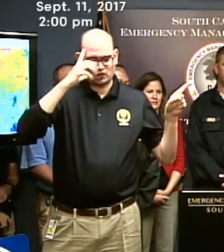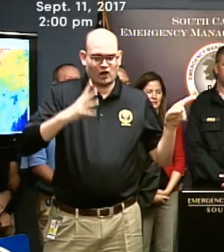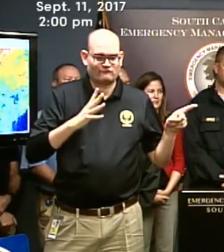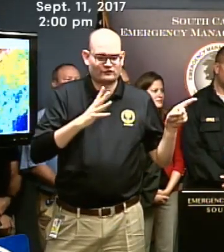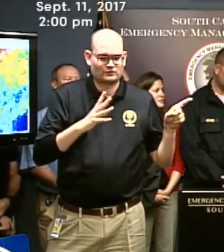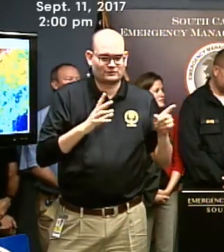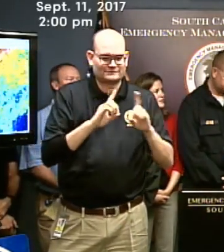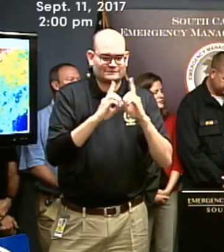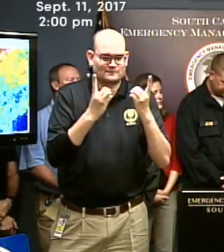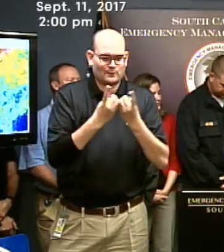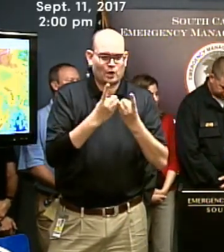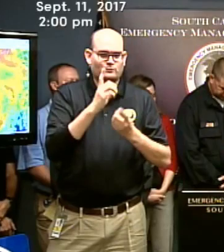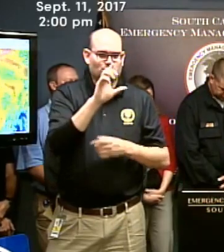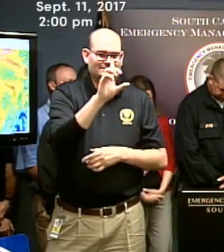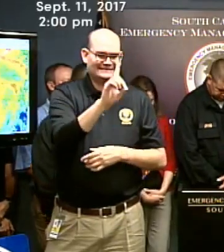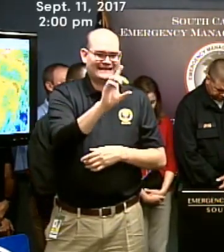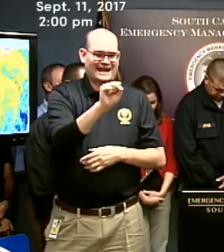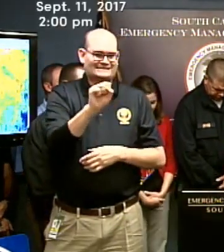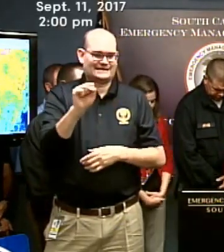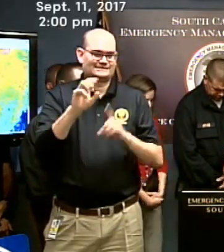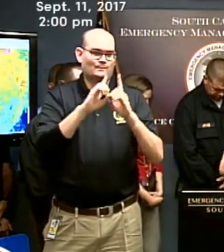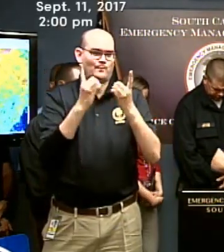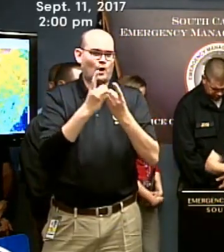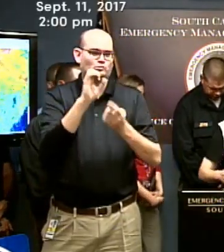Social Services, Susan Allen.